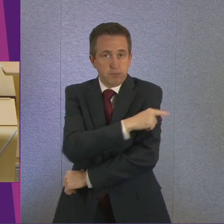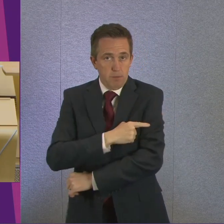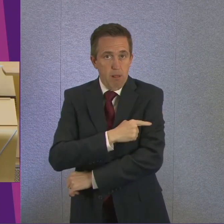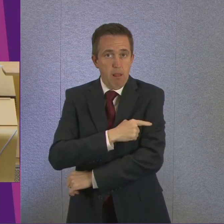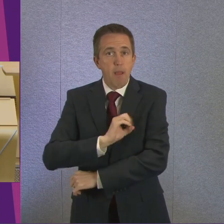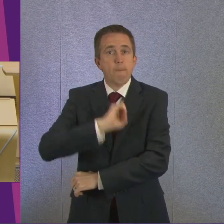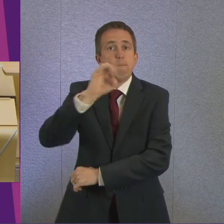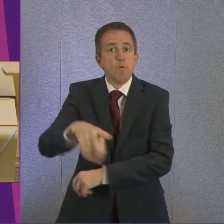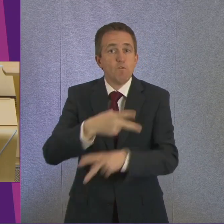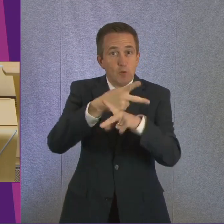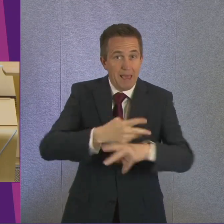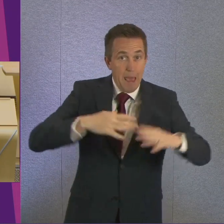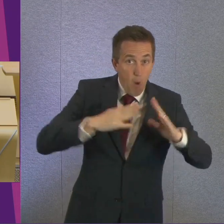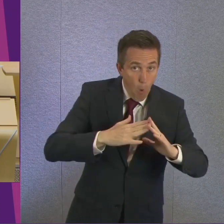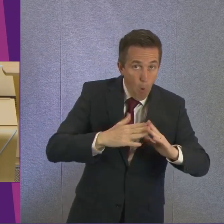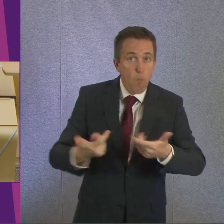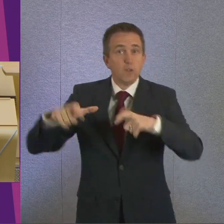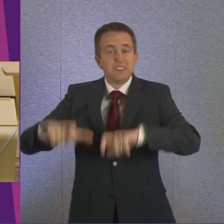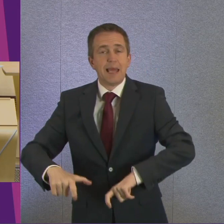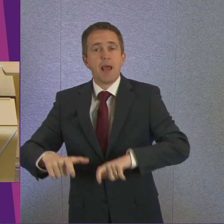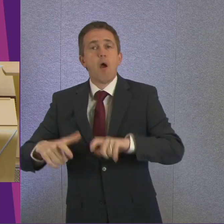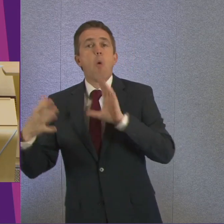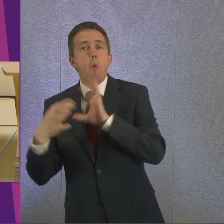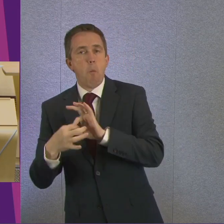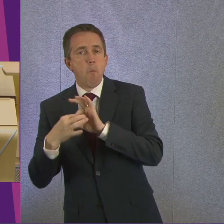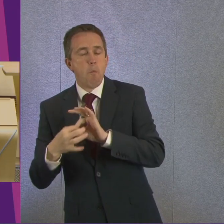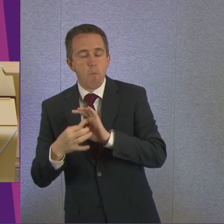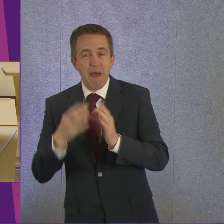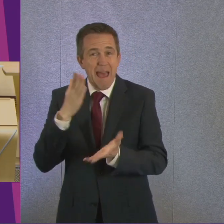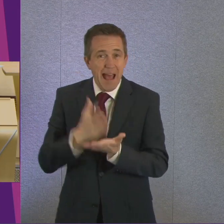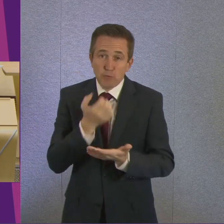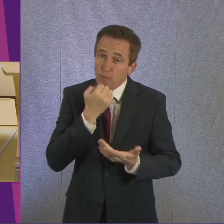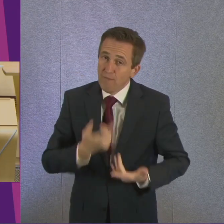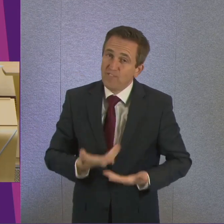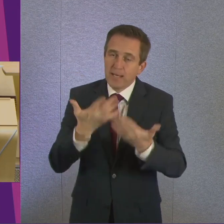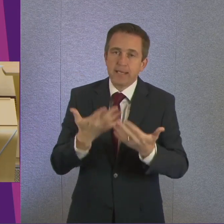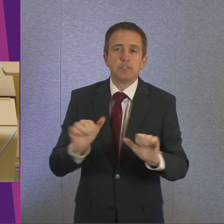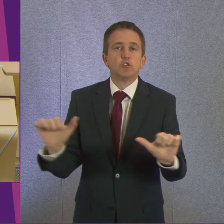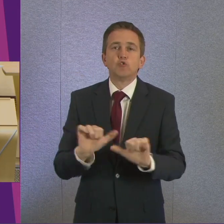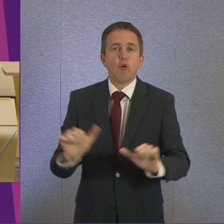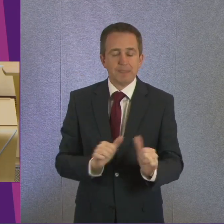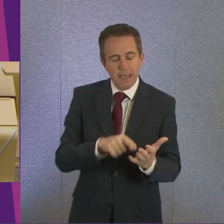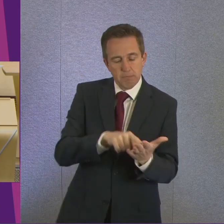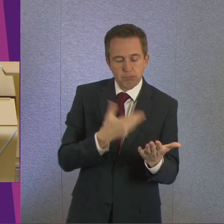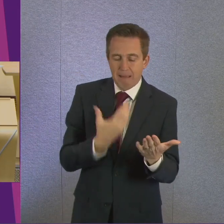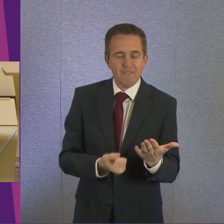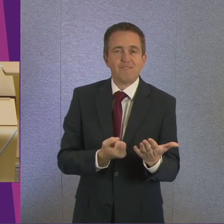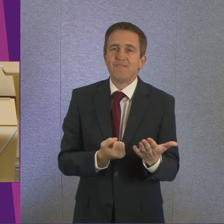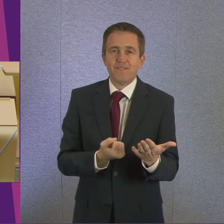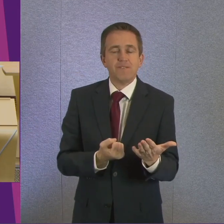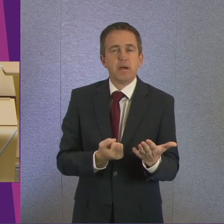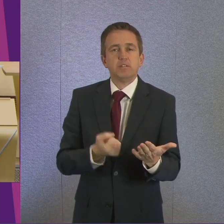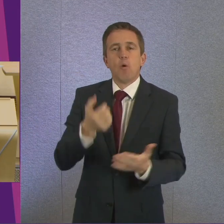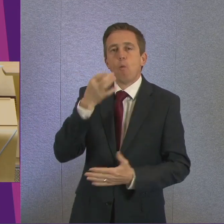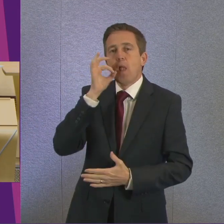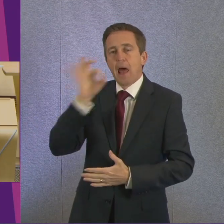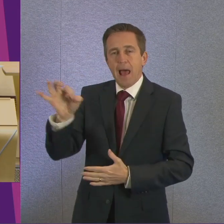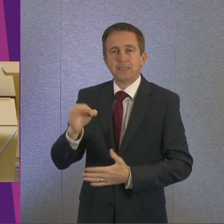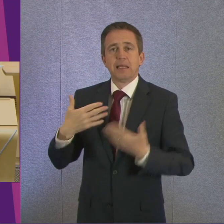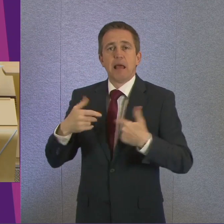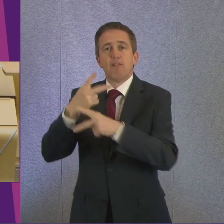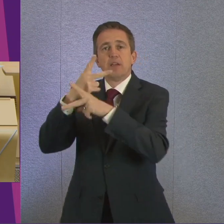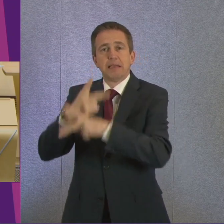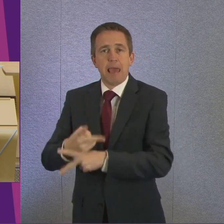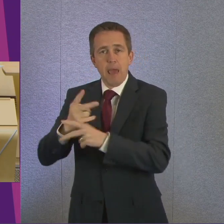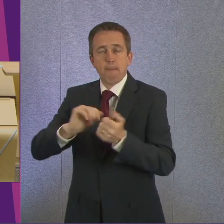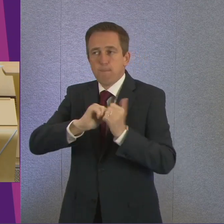homes or to care at home, I don't have with me, but we will get that figure for you as best we can from Health and Social Care Partnerships and make